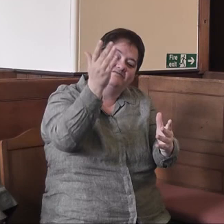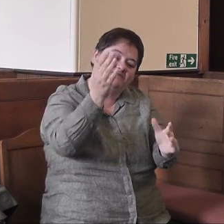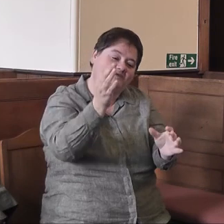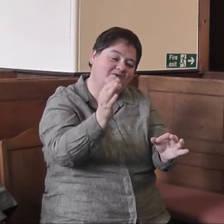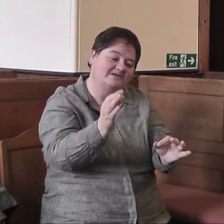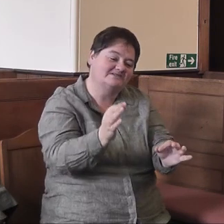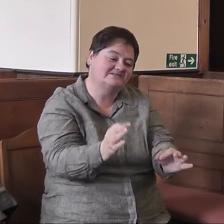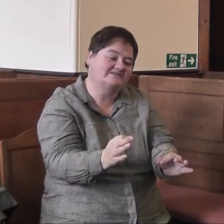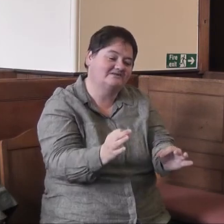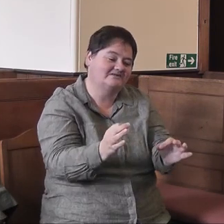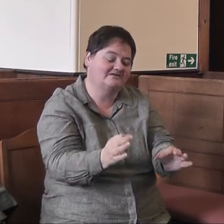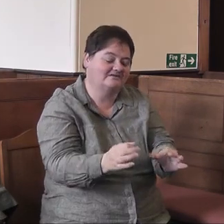Heavenly